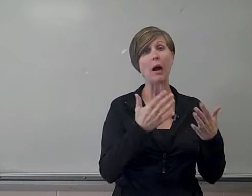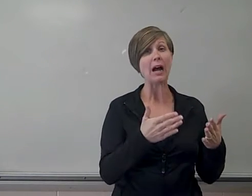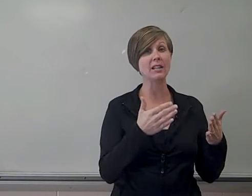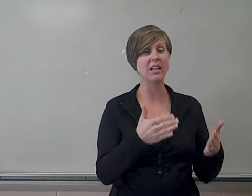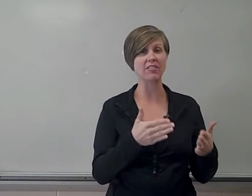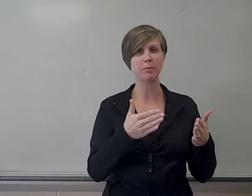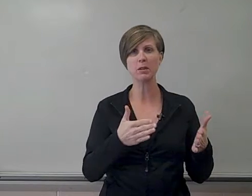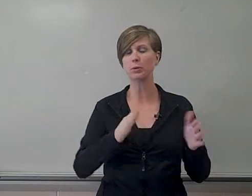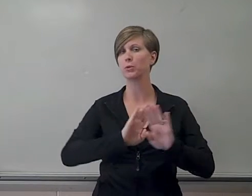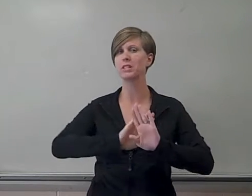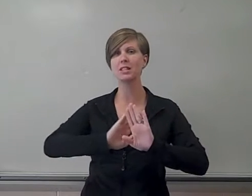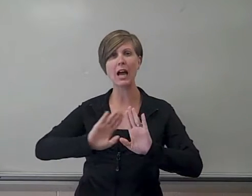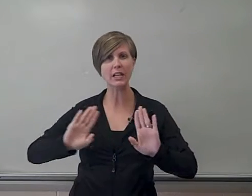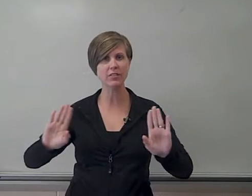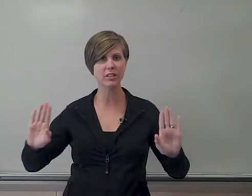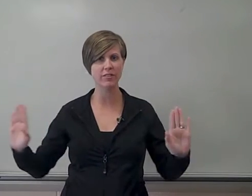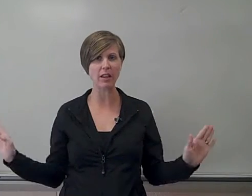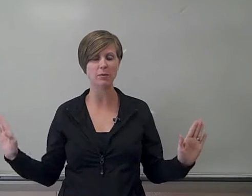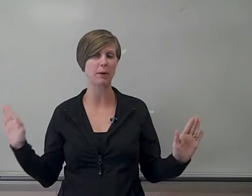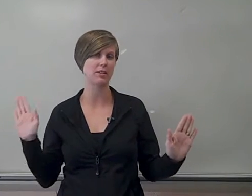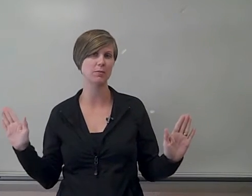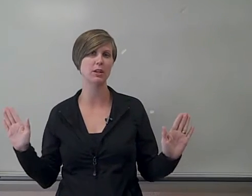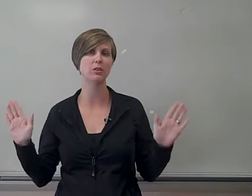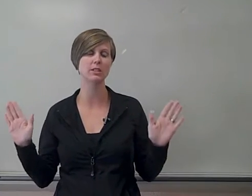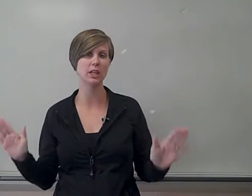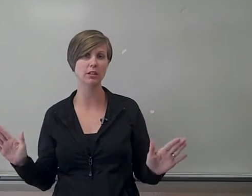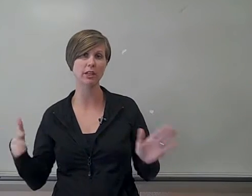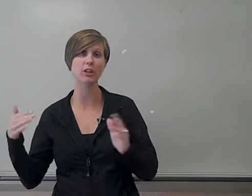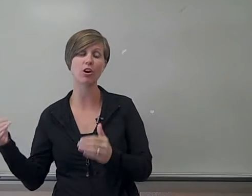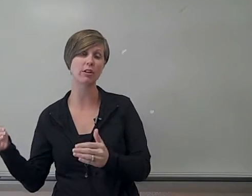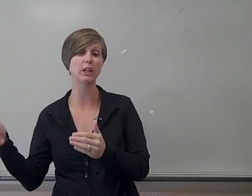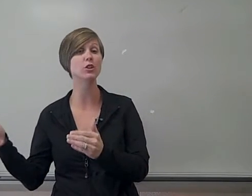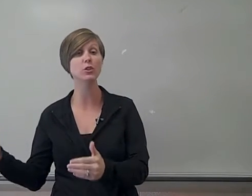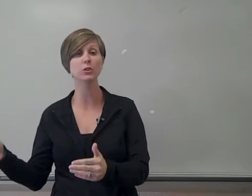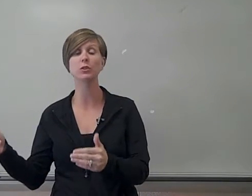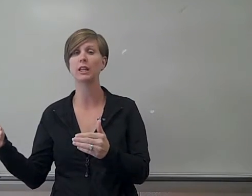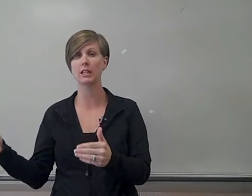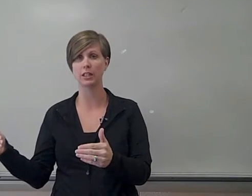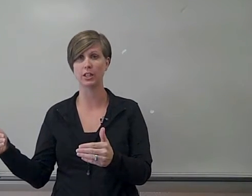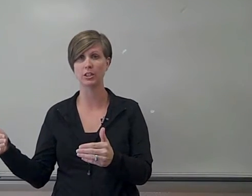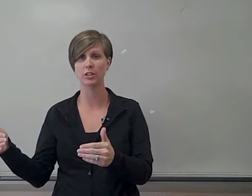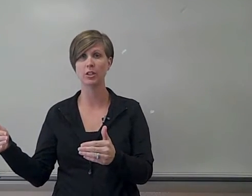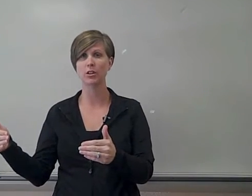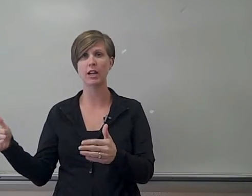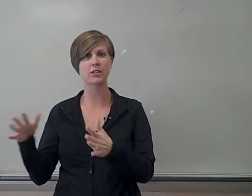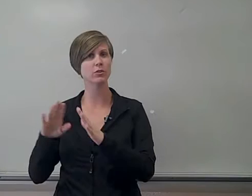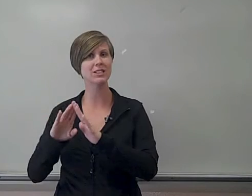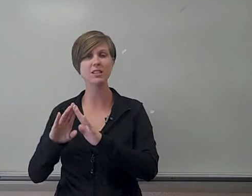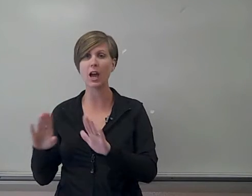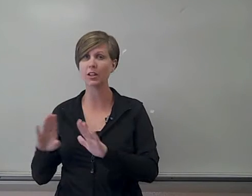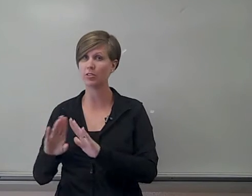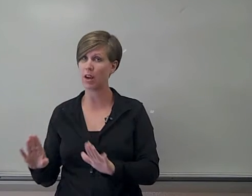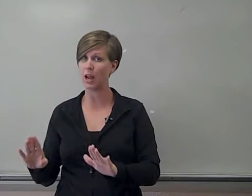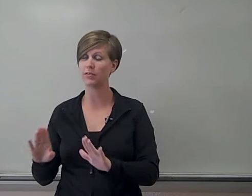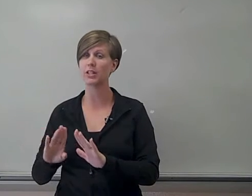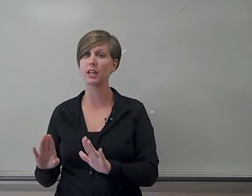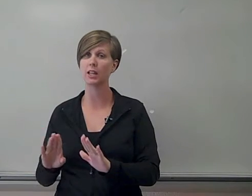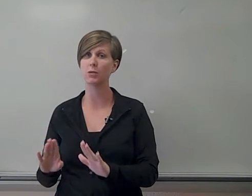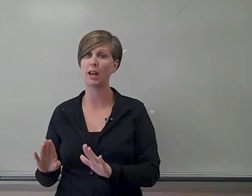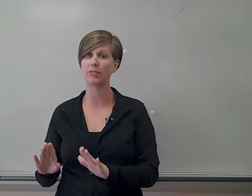by deaf people. It was not even developed by someone who was hearing and already knew English. Okay, so it is not derived in any way from